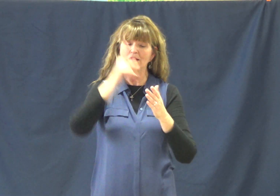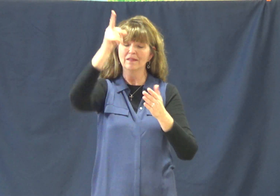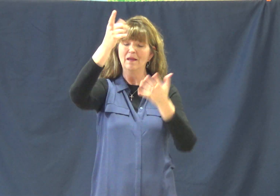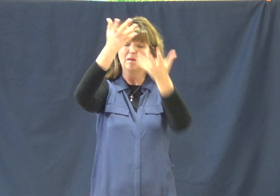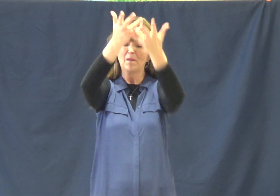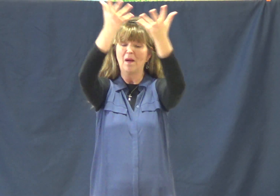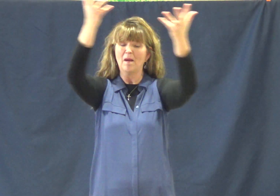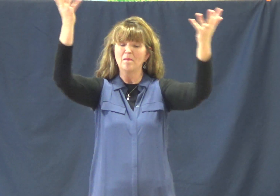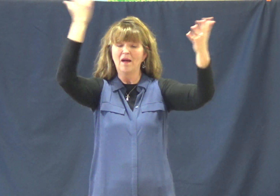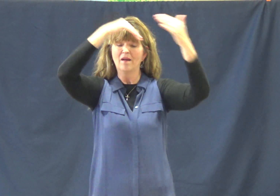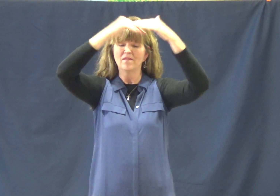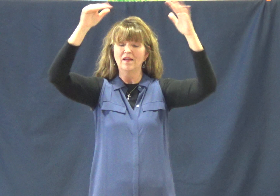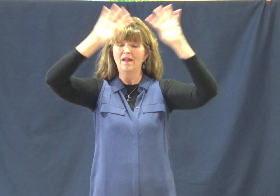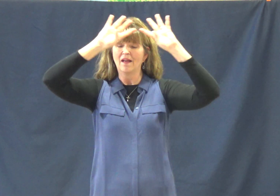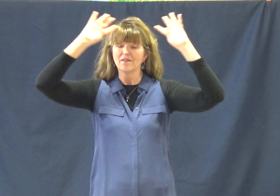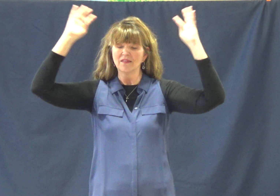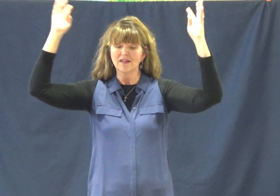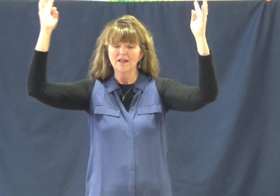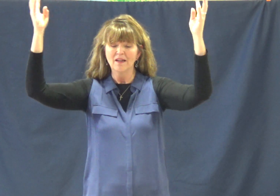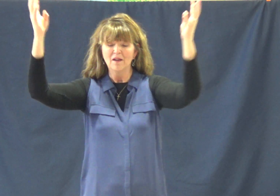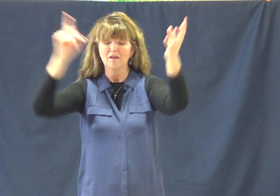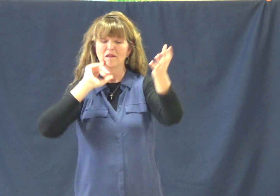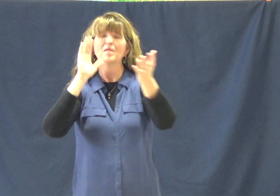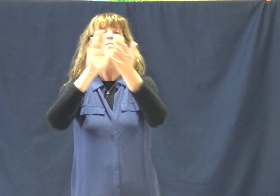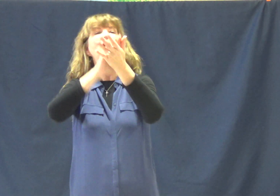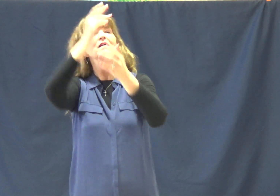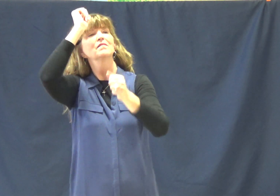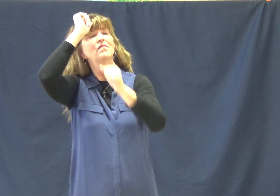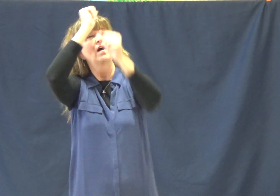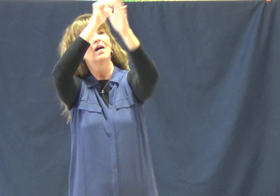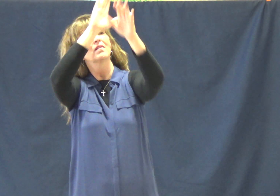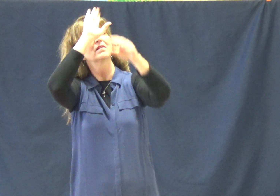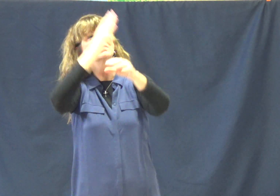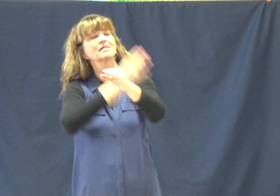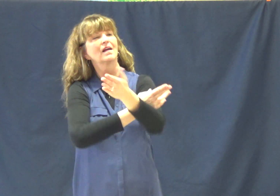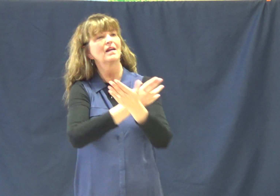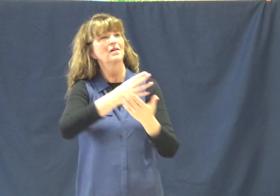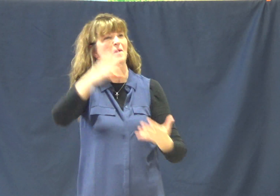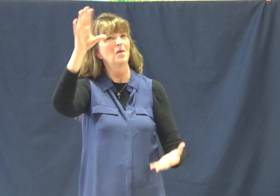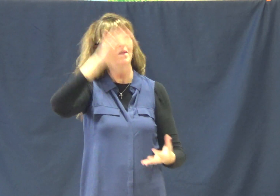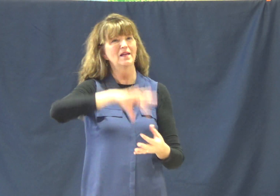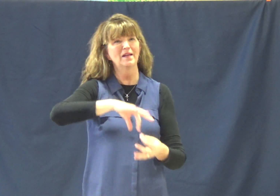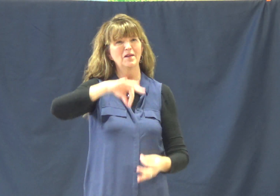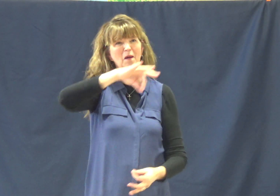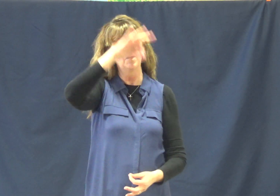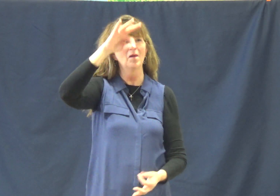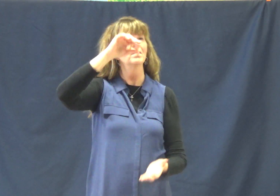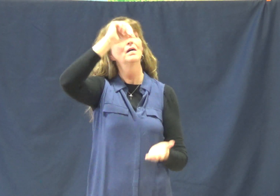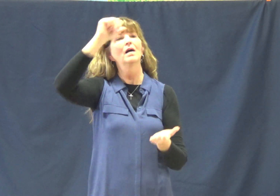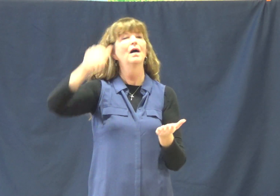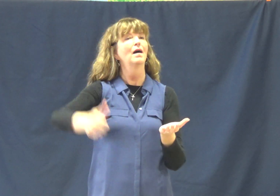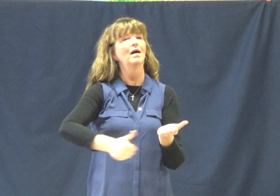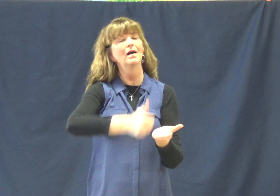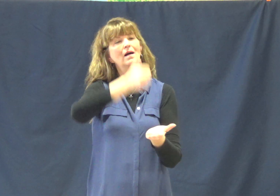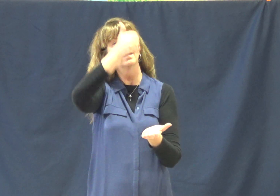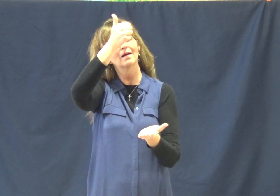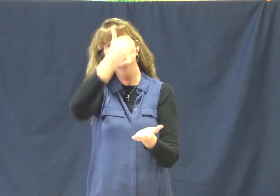here below. Praise him above the heavenly host. Praise the Father, Son, and Holy